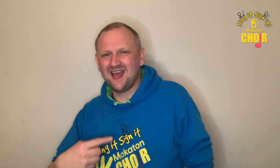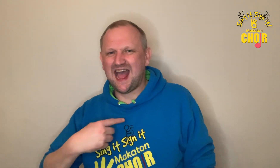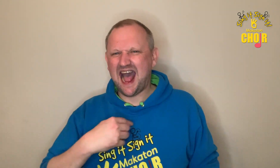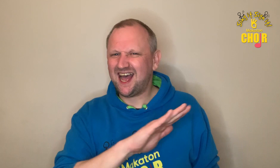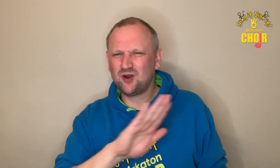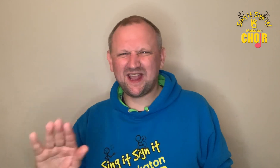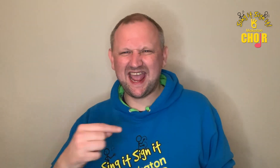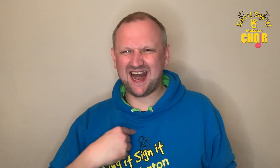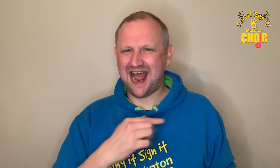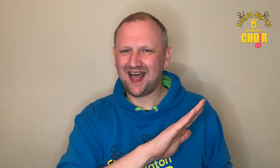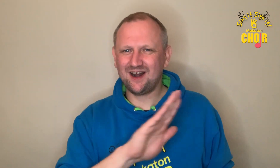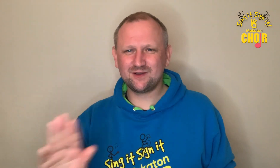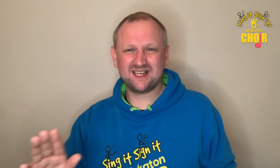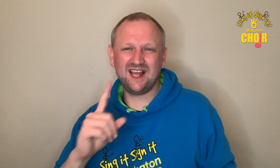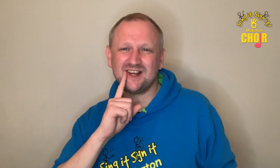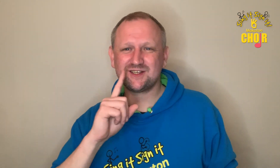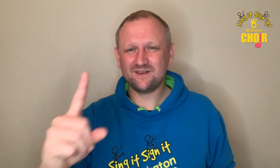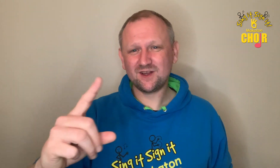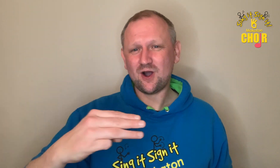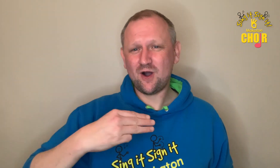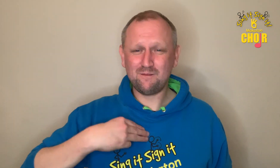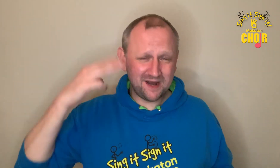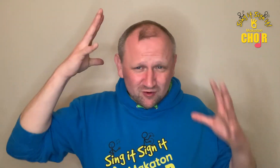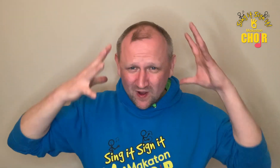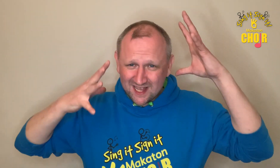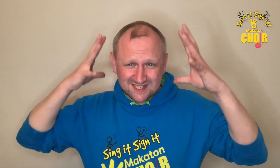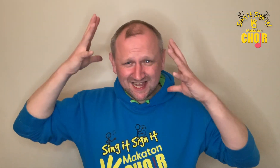I don't care, I don't care, so call me crazy